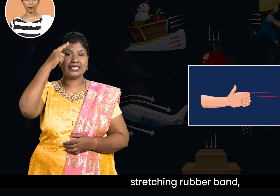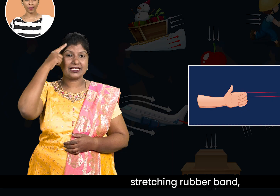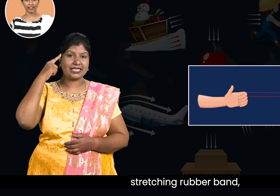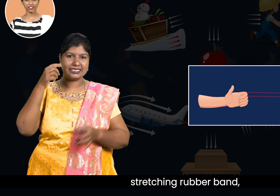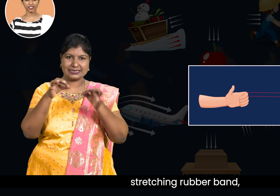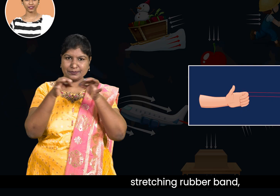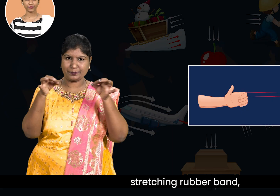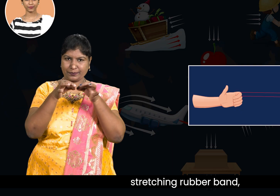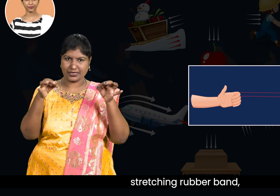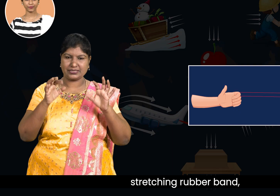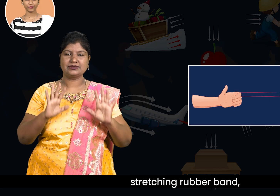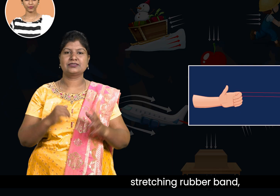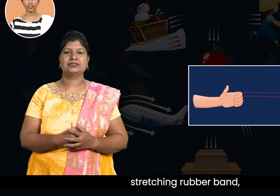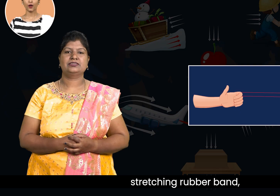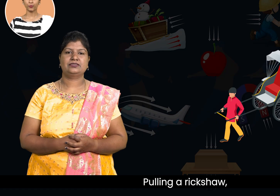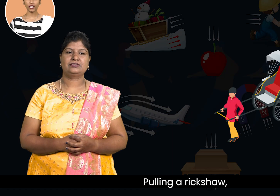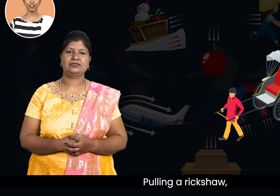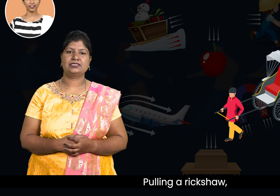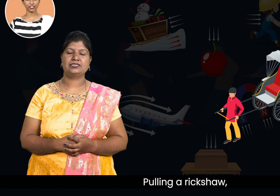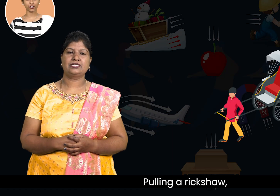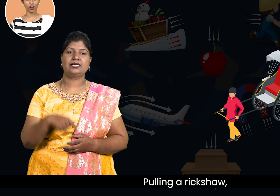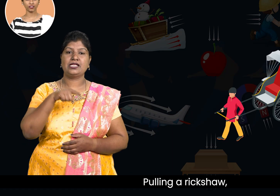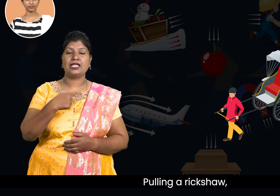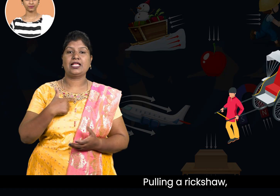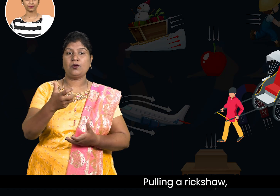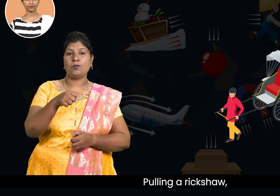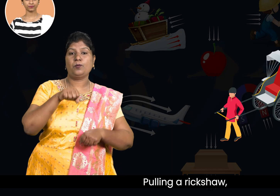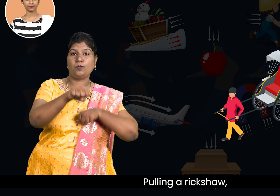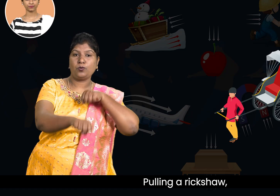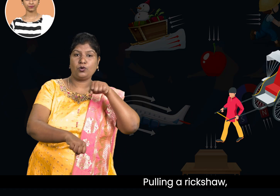stretching rubber bands, pulling a rickshaw,